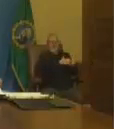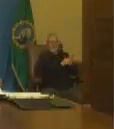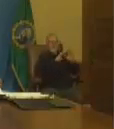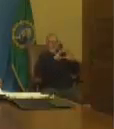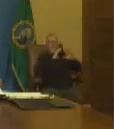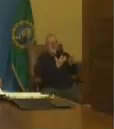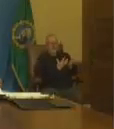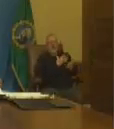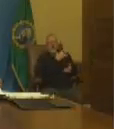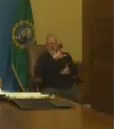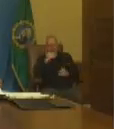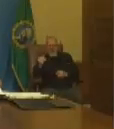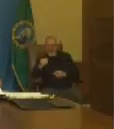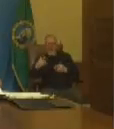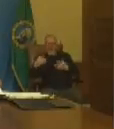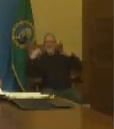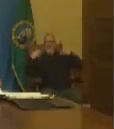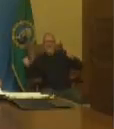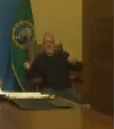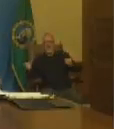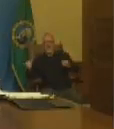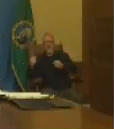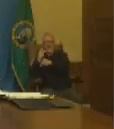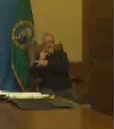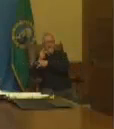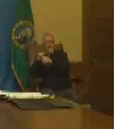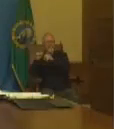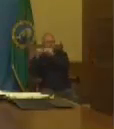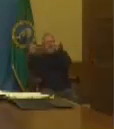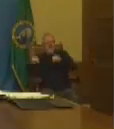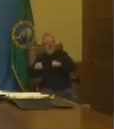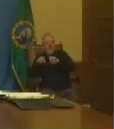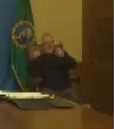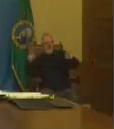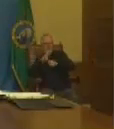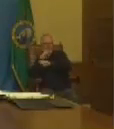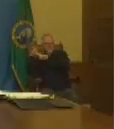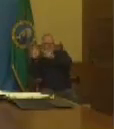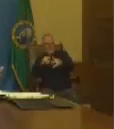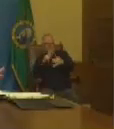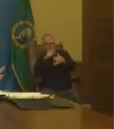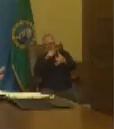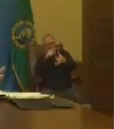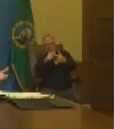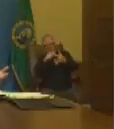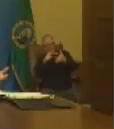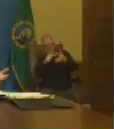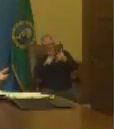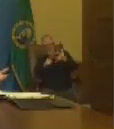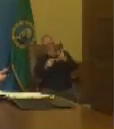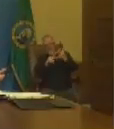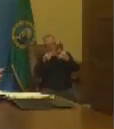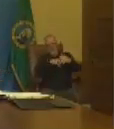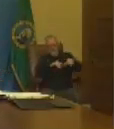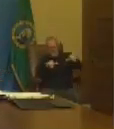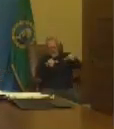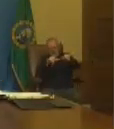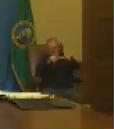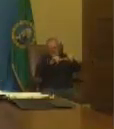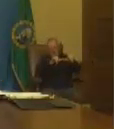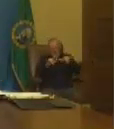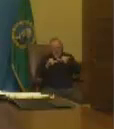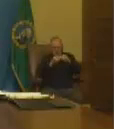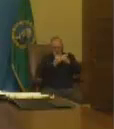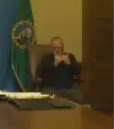readiness. And I'd like to talk about them with you today so we can be completely transparent with Washingtonians about how